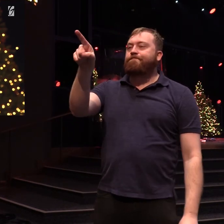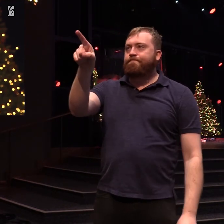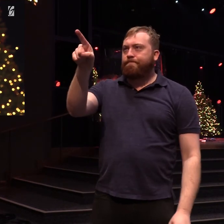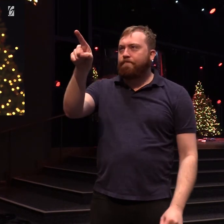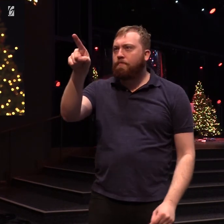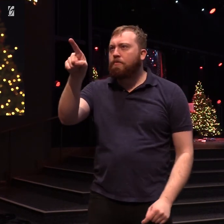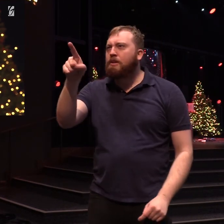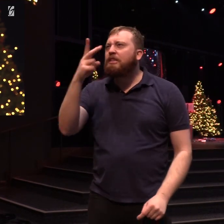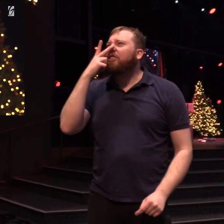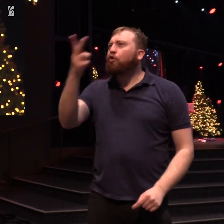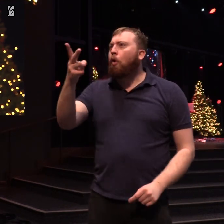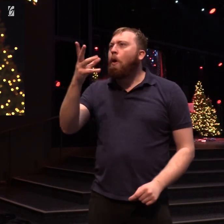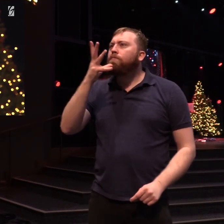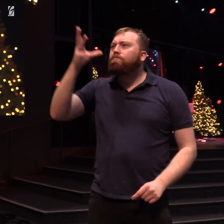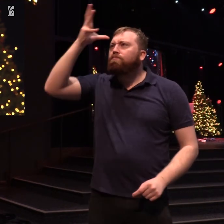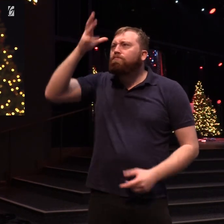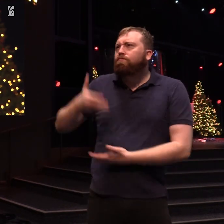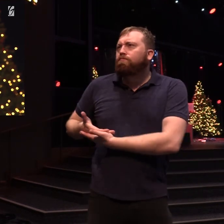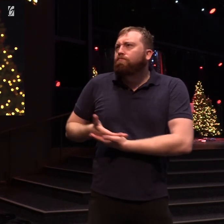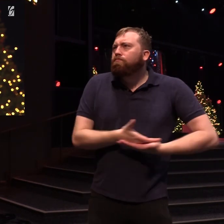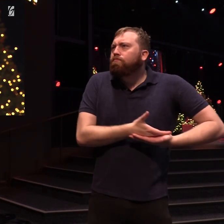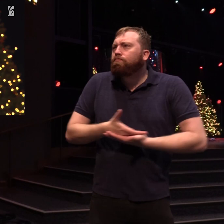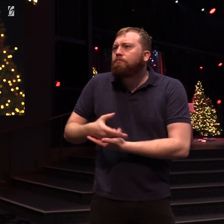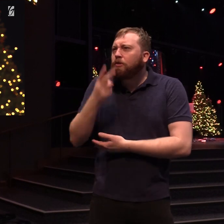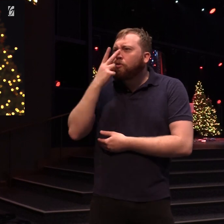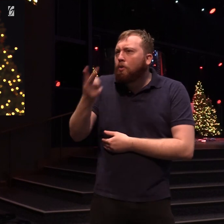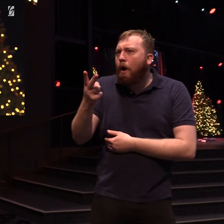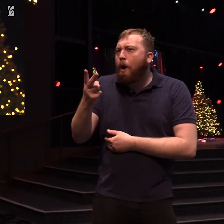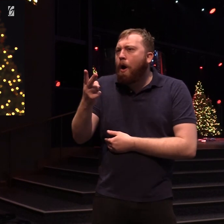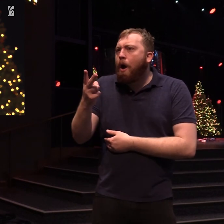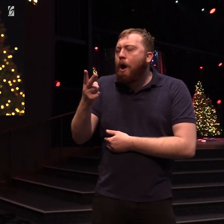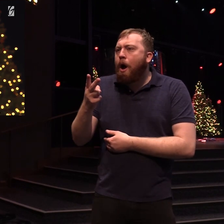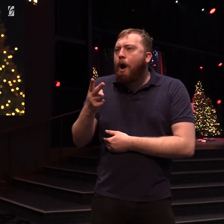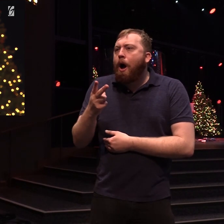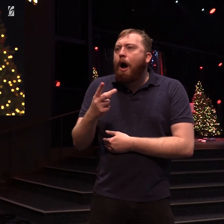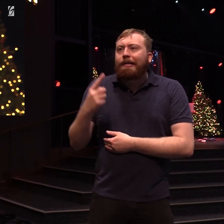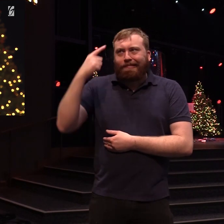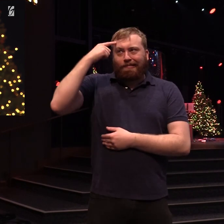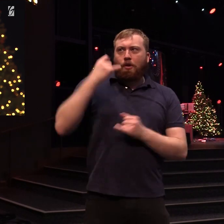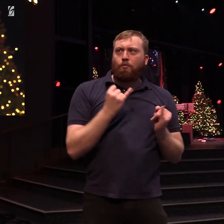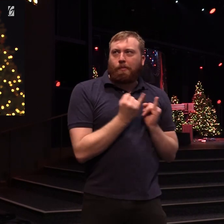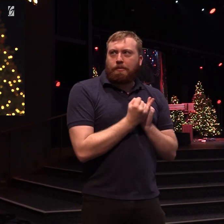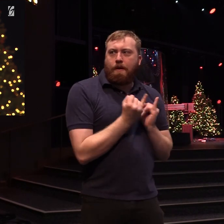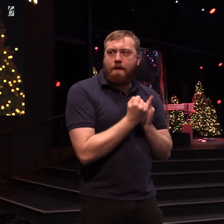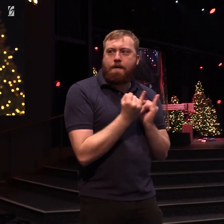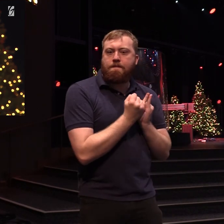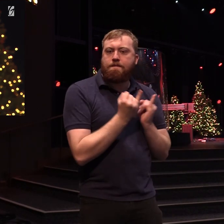And he saw the couple and he whispered to himself,